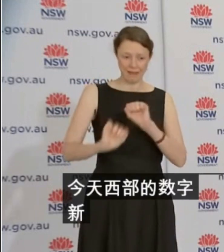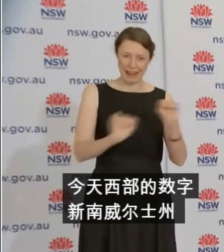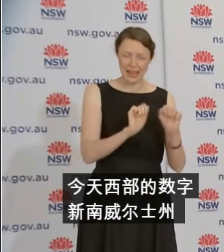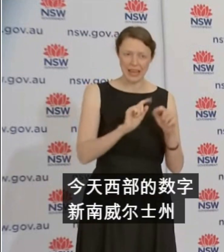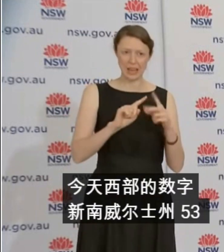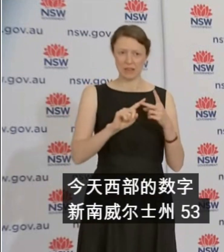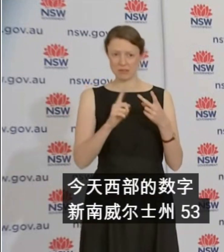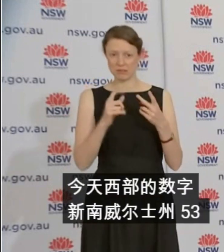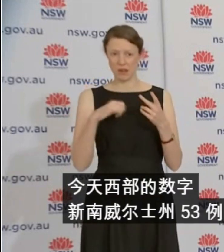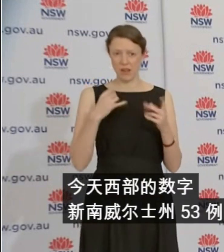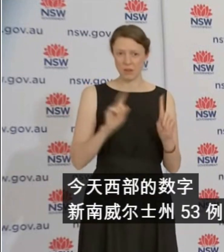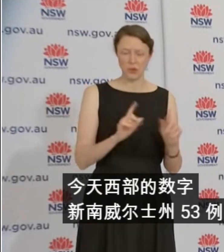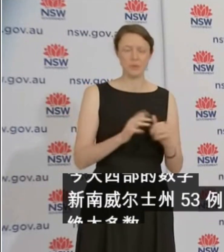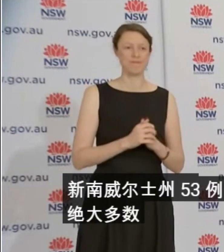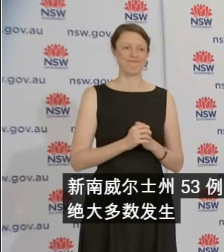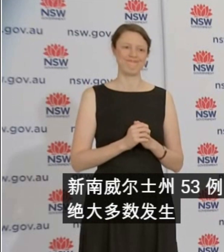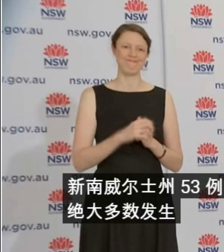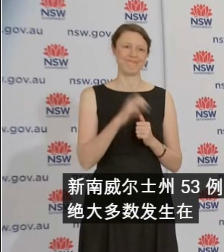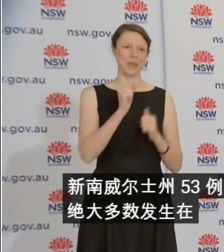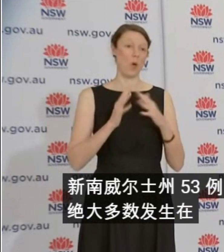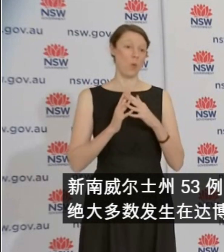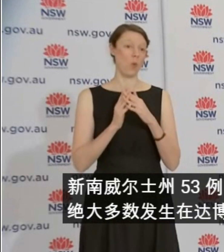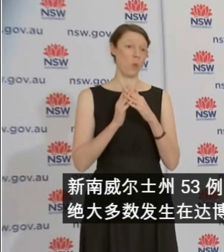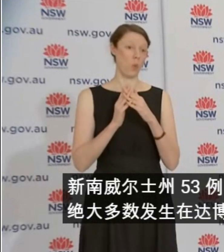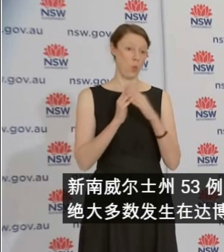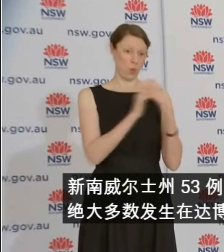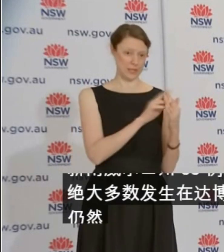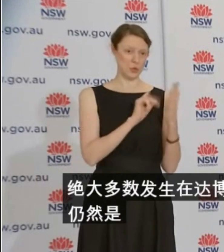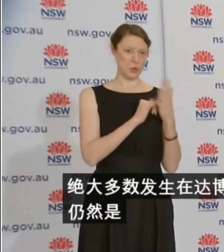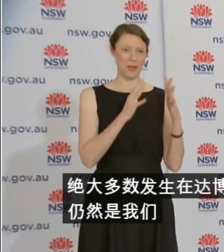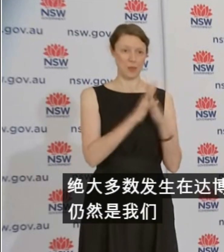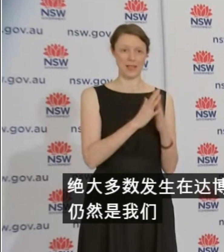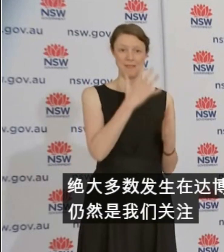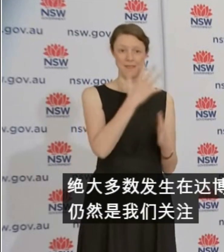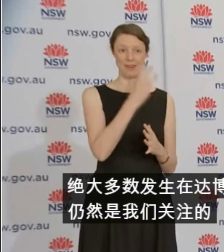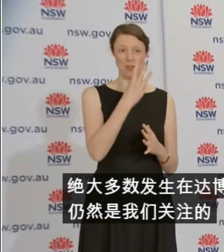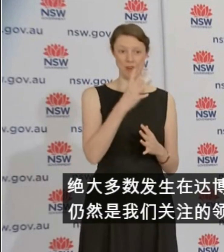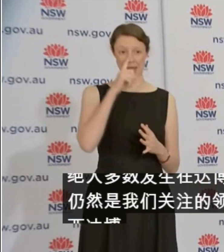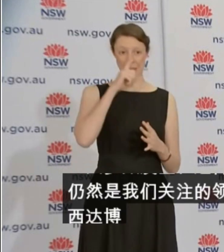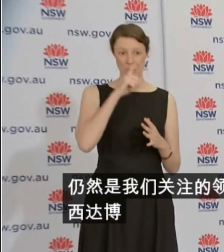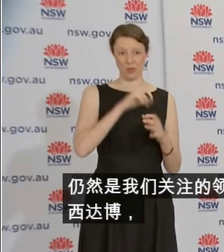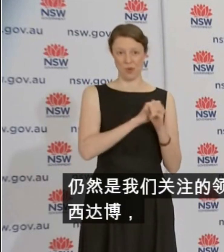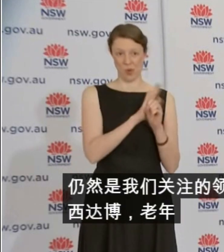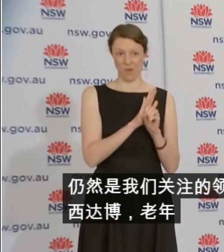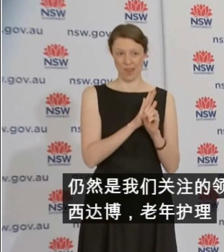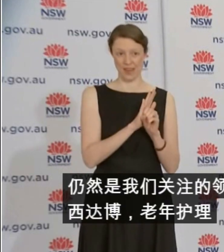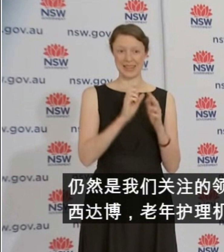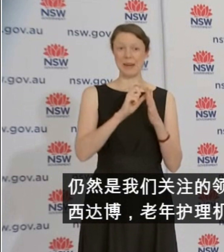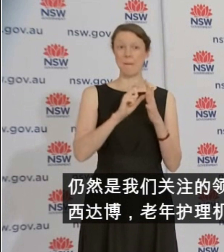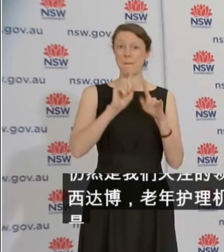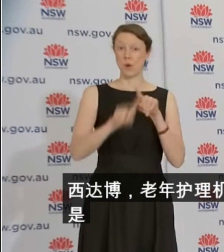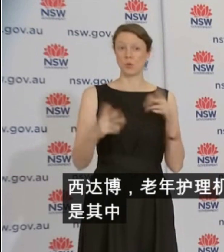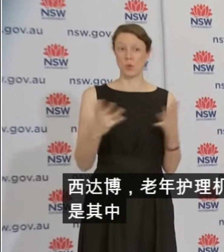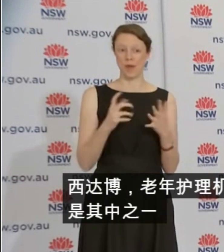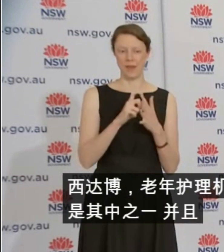in Western New South Wales, 53 cases, and the vast majority were in Dubbo. Dubbo continues to be the area of concern for us. West Dubbo and the aged care